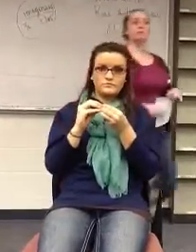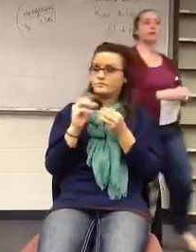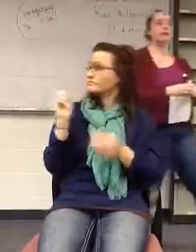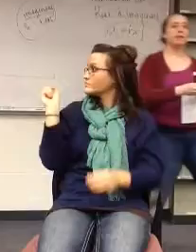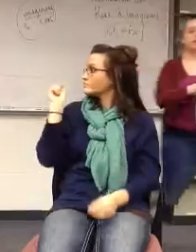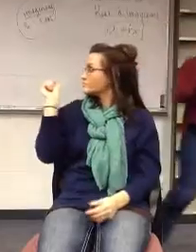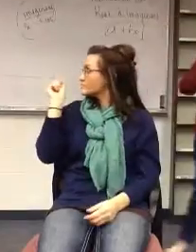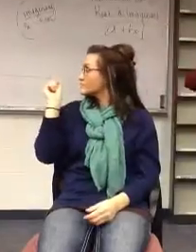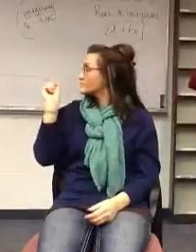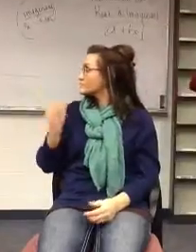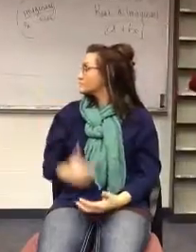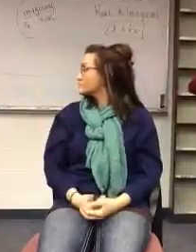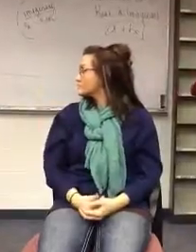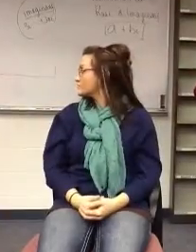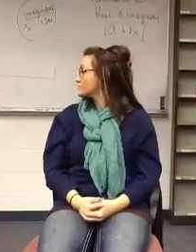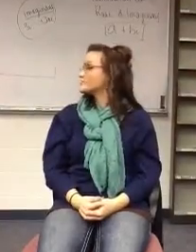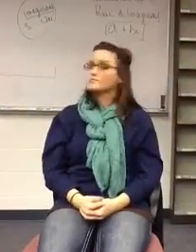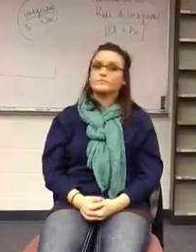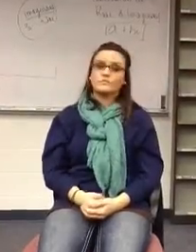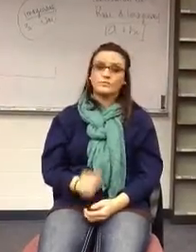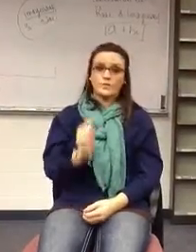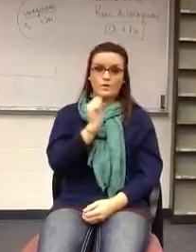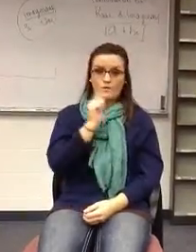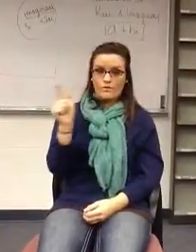Okay? These are all considered complex numbers.